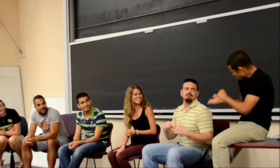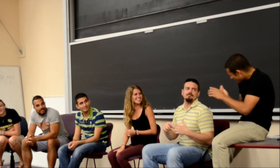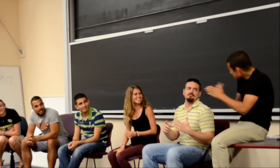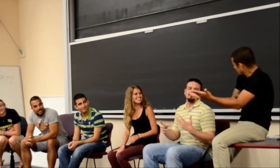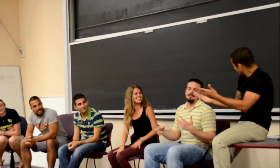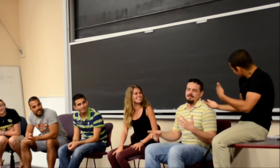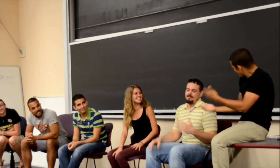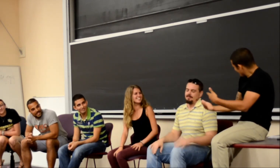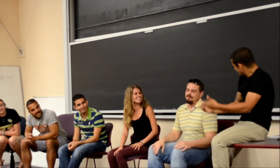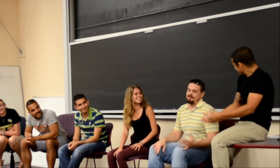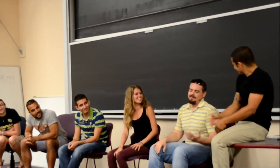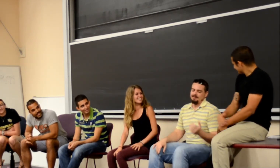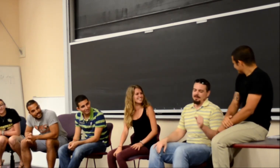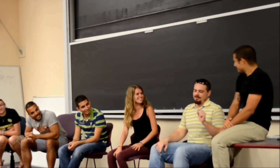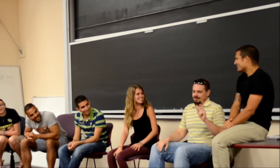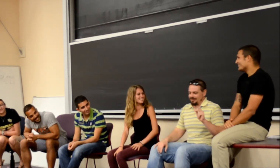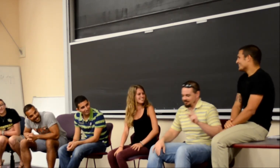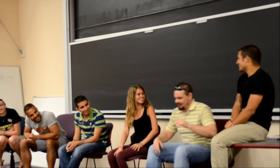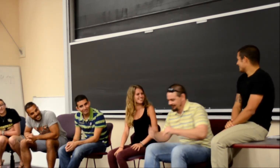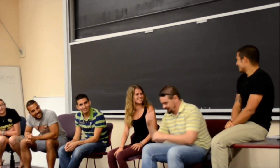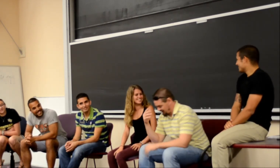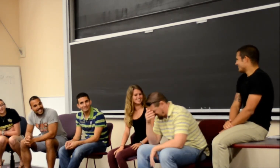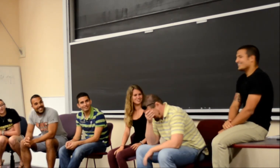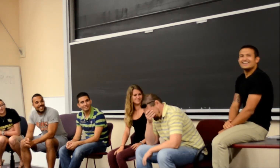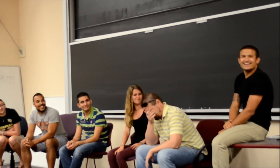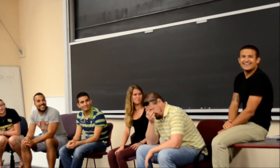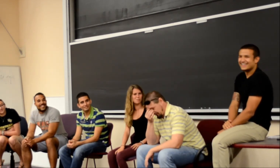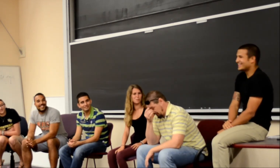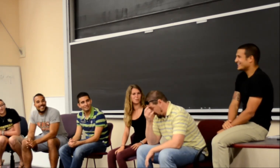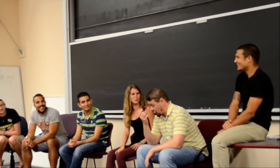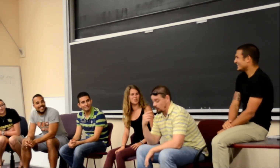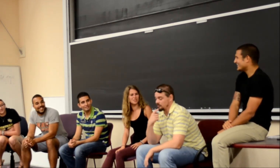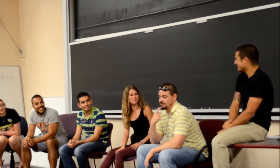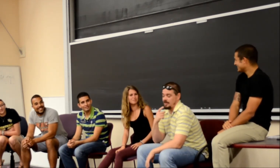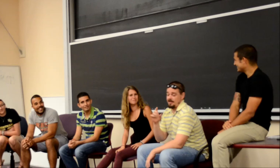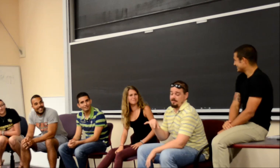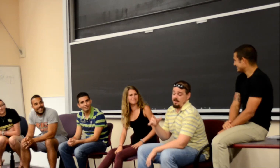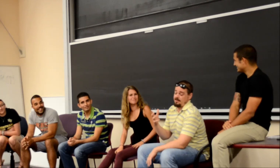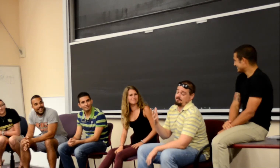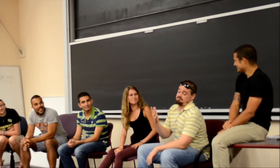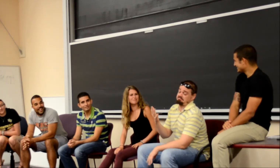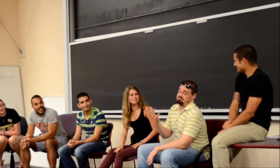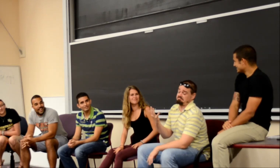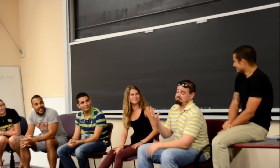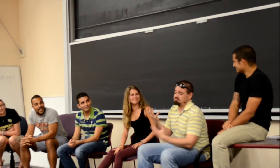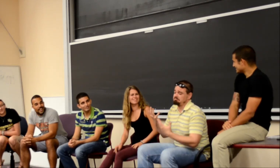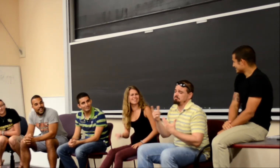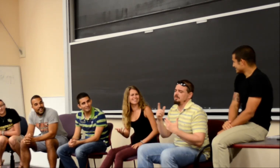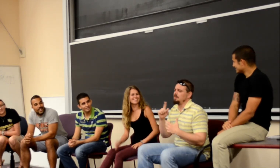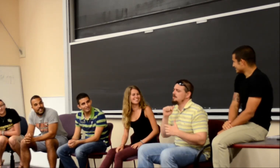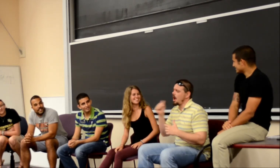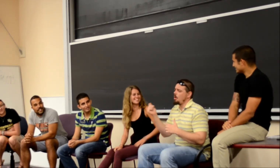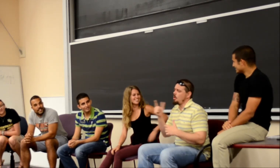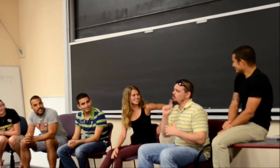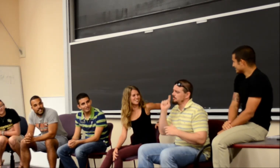I would say, you're a professor, come on, you're writing a book, come on. Okay. I would say